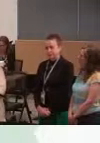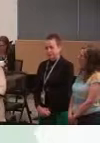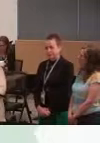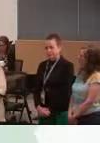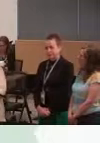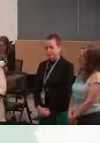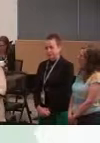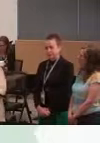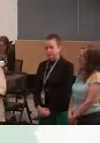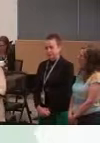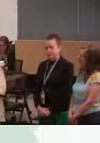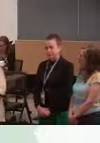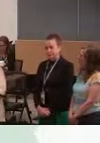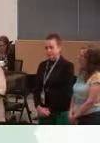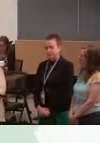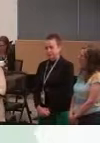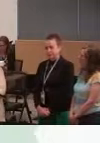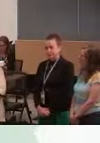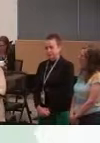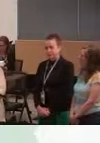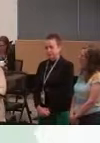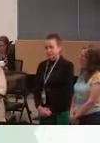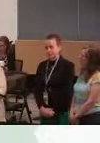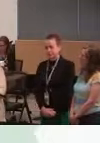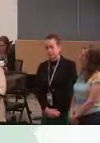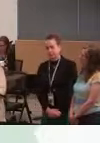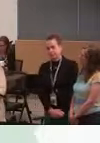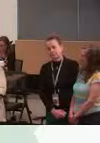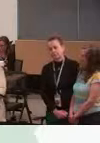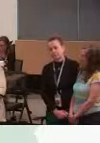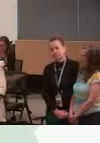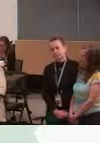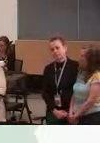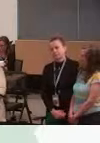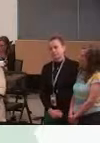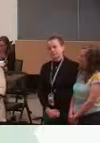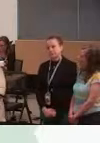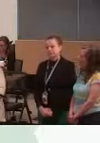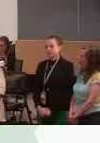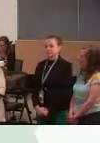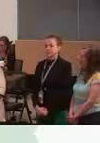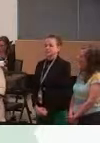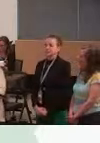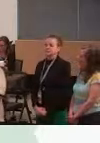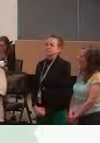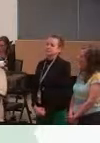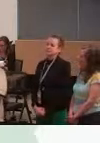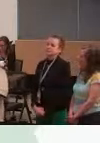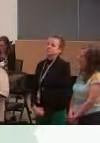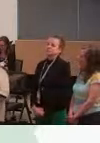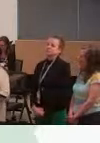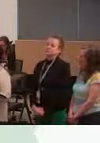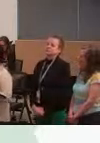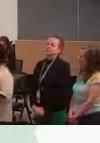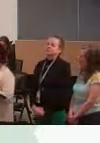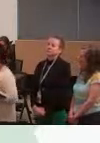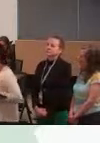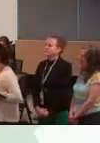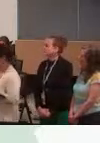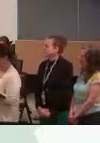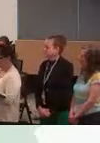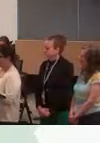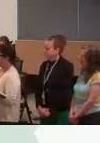them. And we want to know how we can serve our incoming and rising students even better than we already do. And